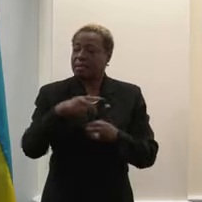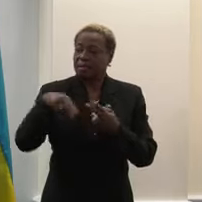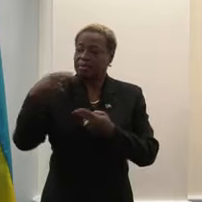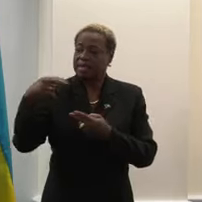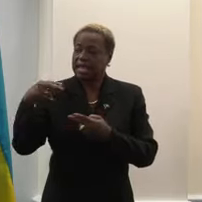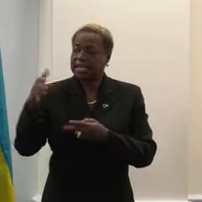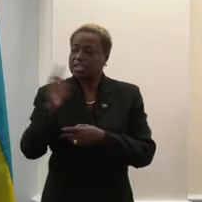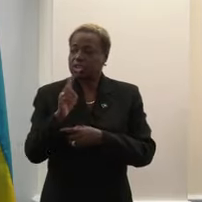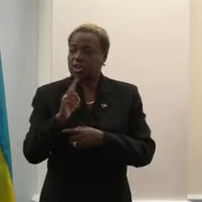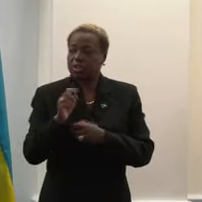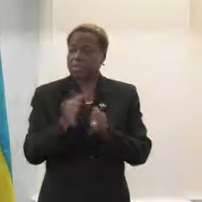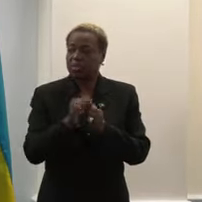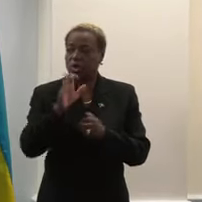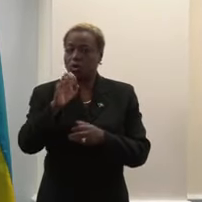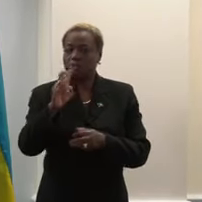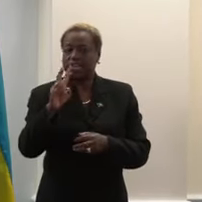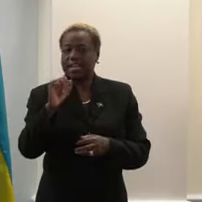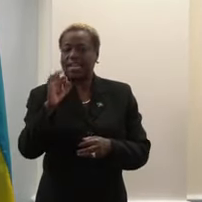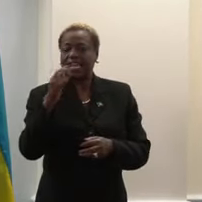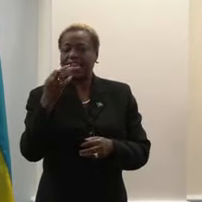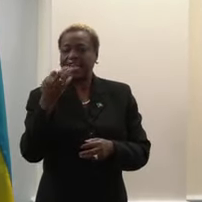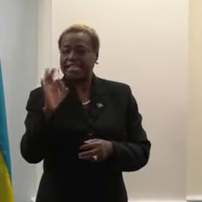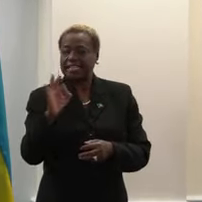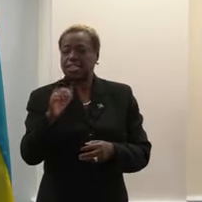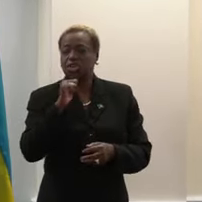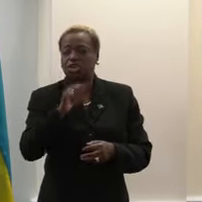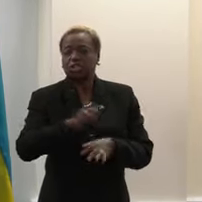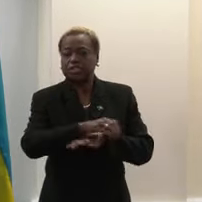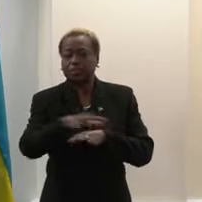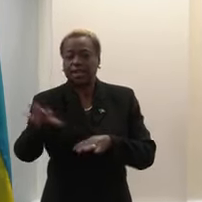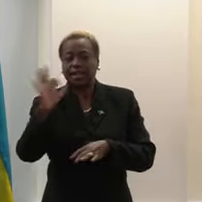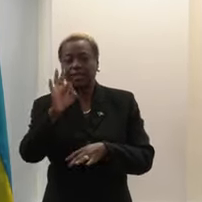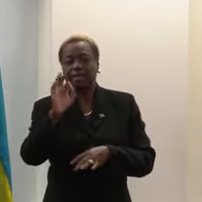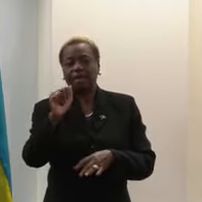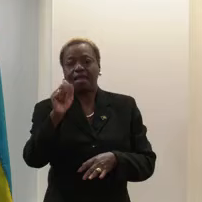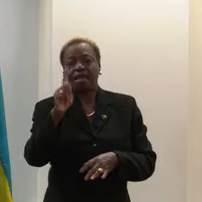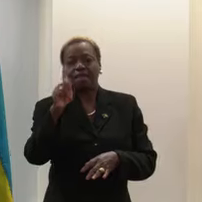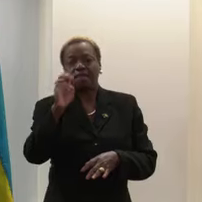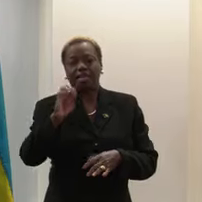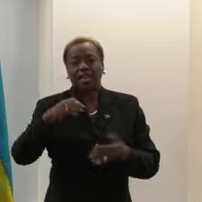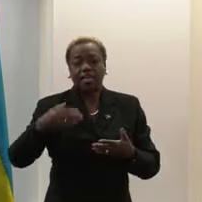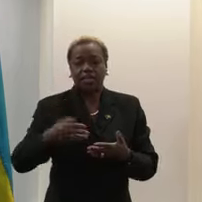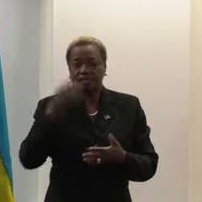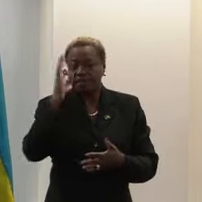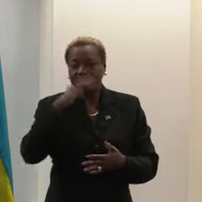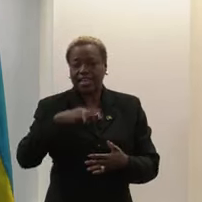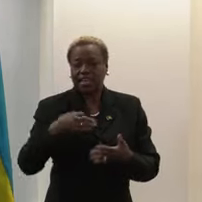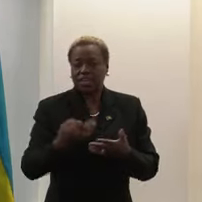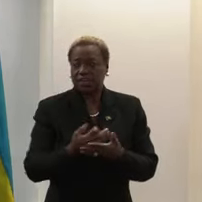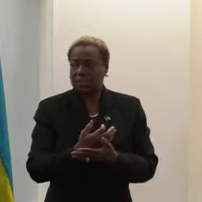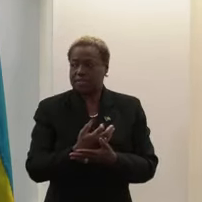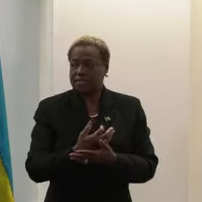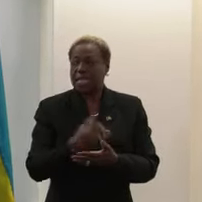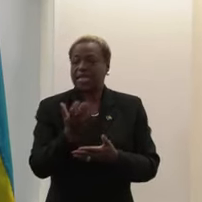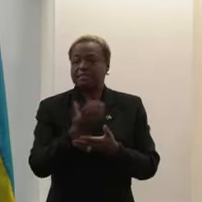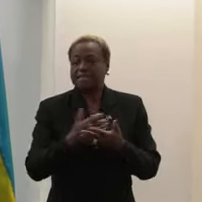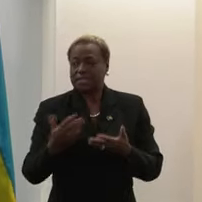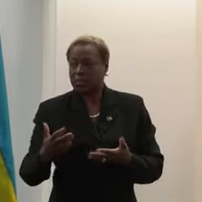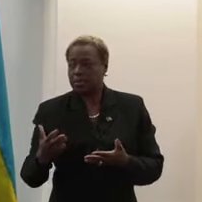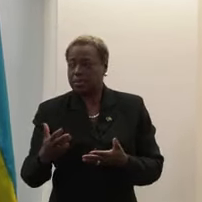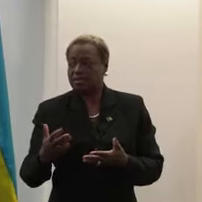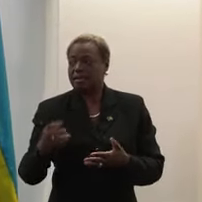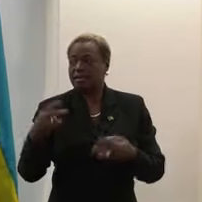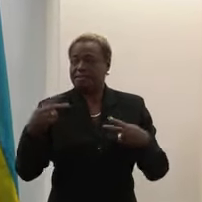with the COVID-19 cases not to spread fake news. I know one of the penalties you also announced was that if someone violates the curfew, it's either prison